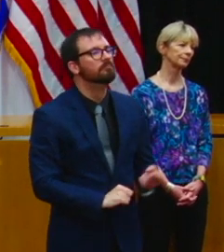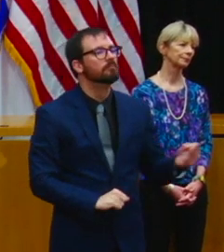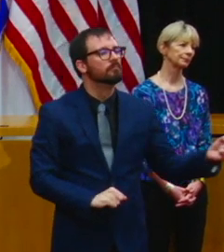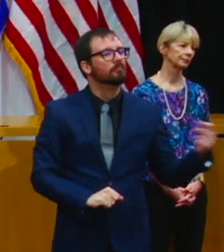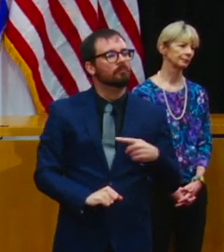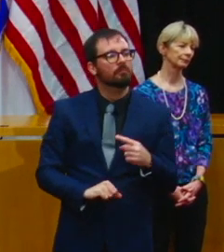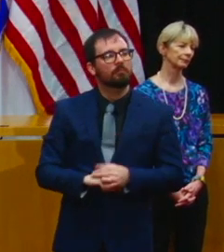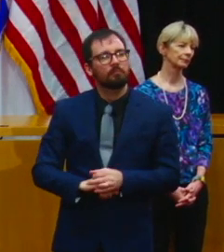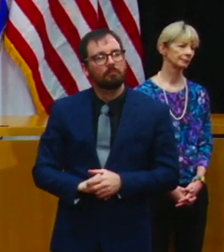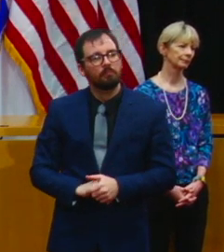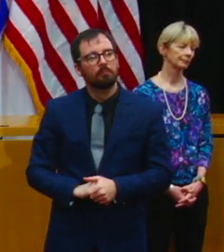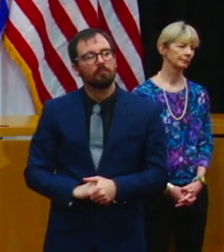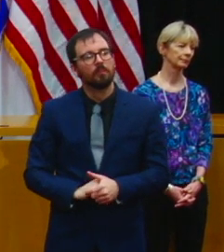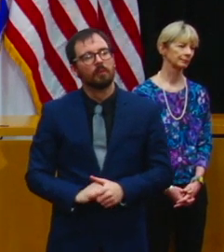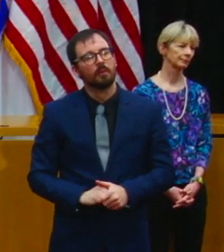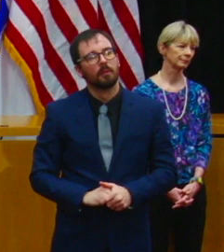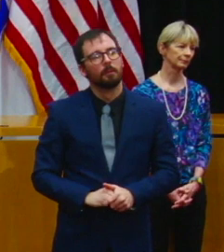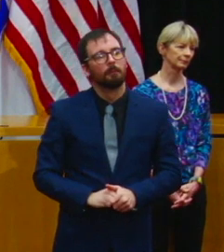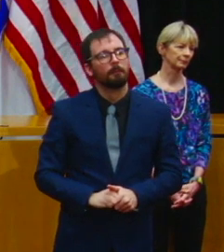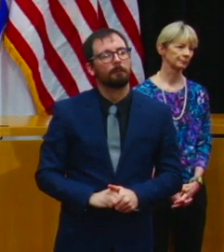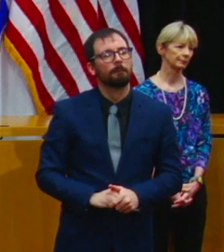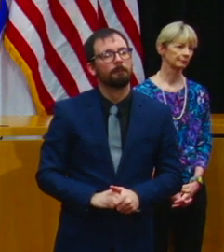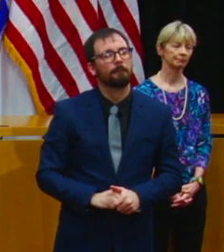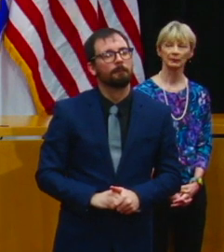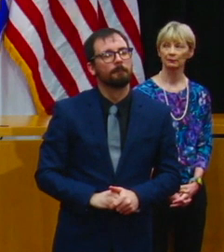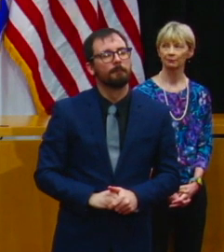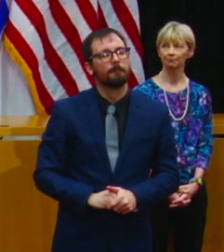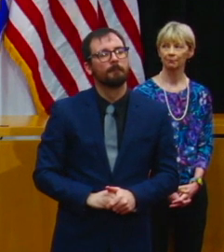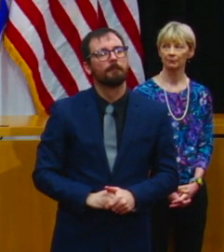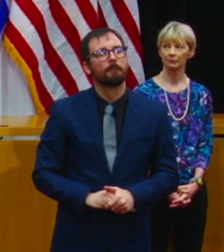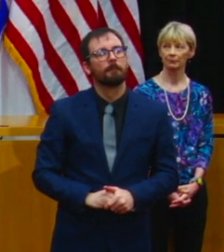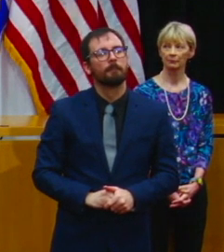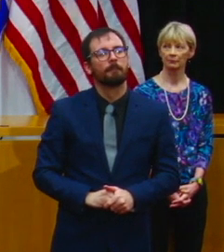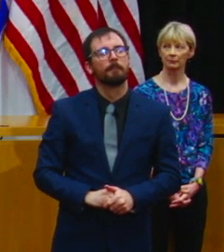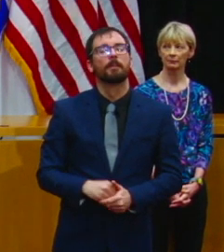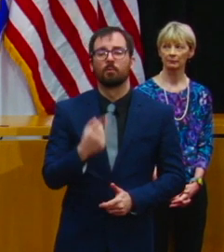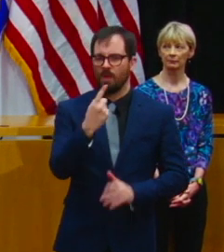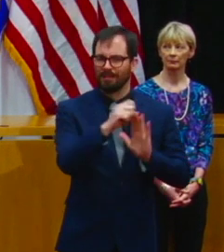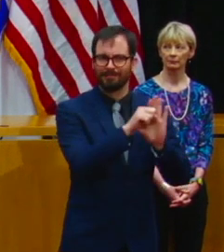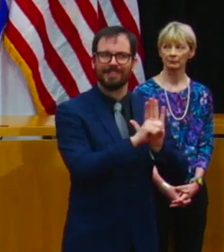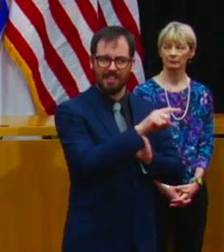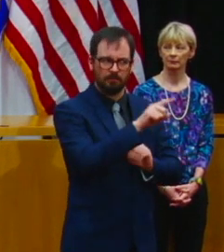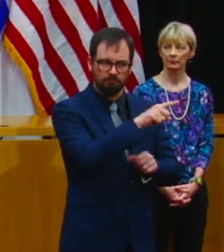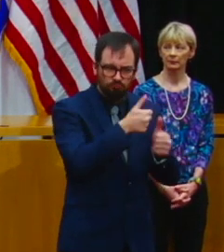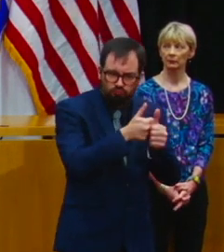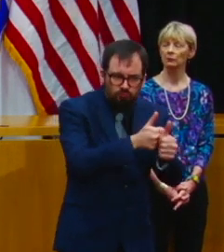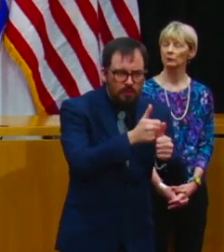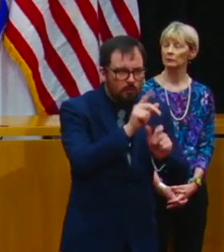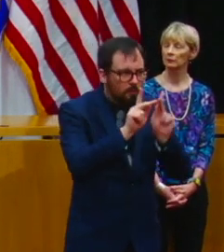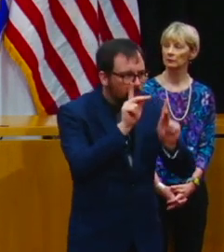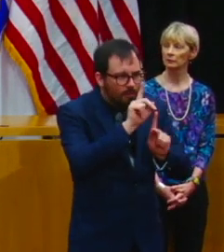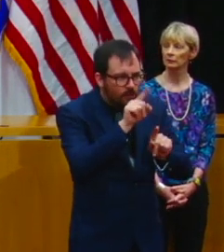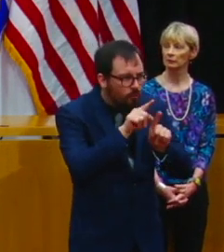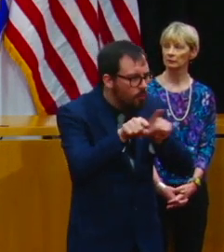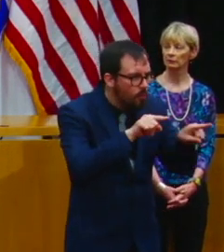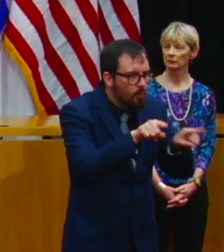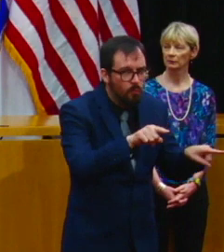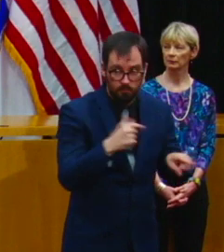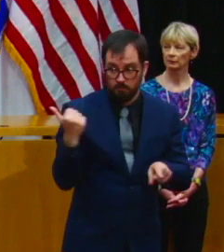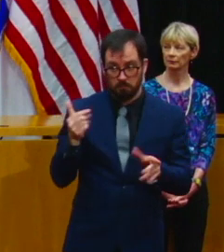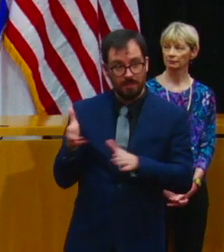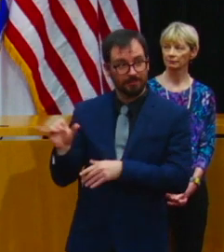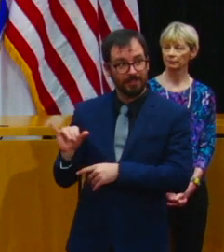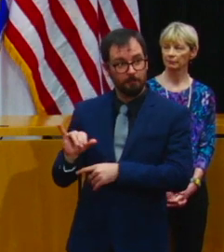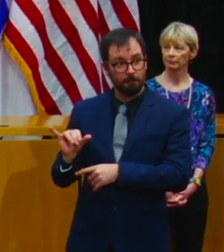essential state. Are you looking at something like that where you track potentially? Well, keep in mind that we're already doing the work of